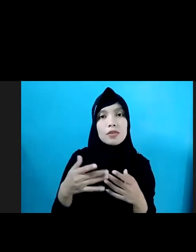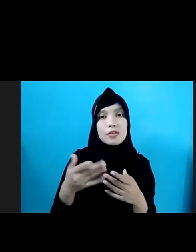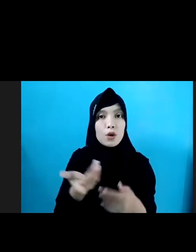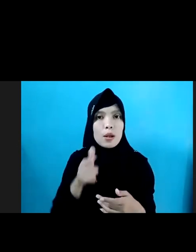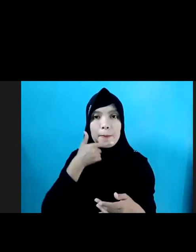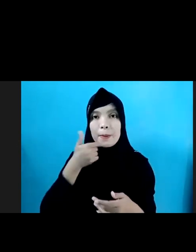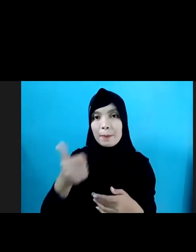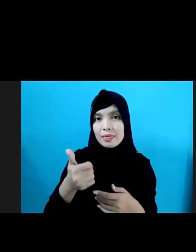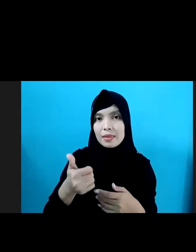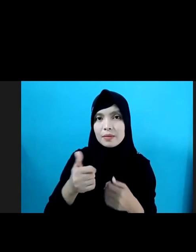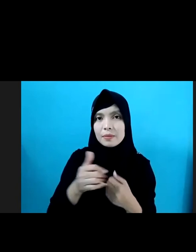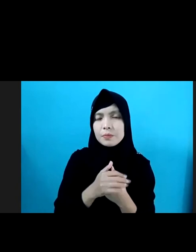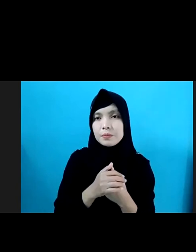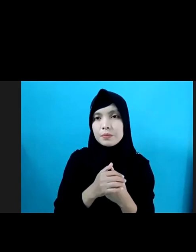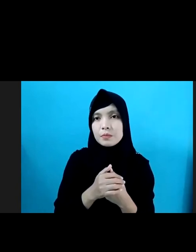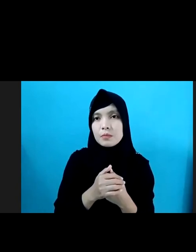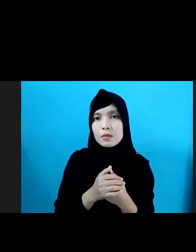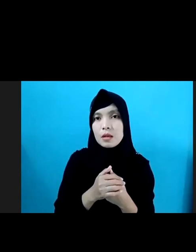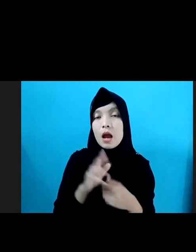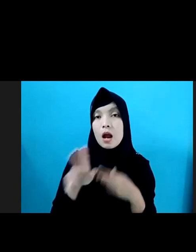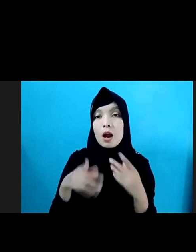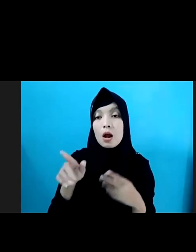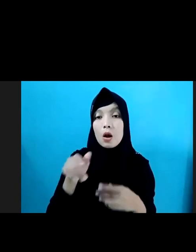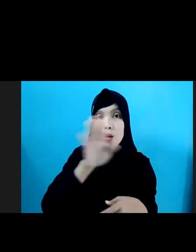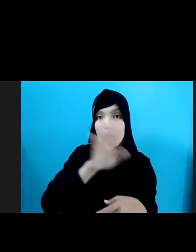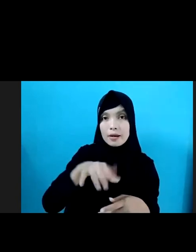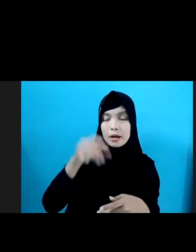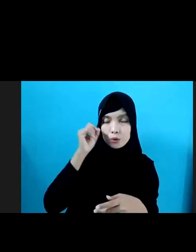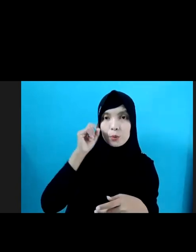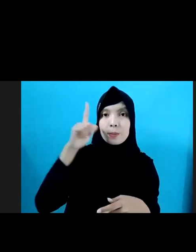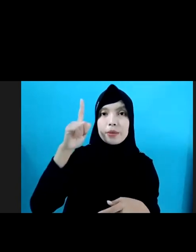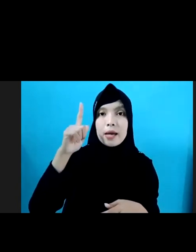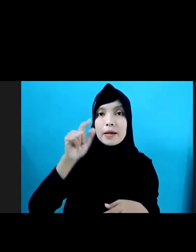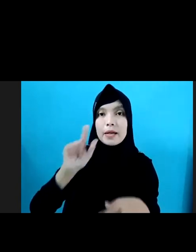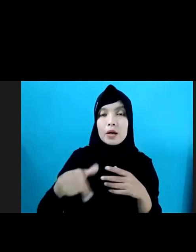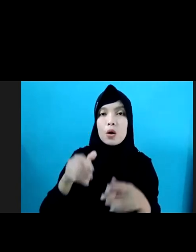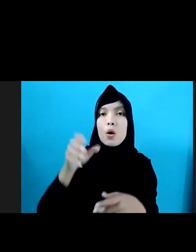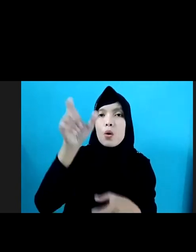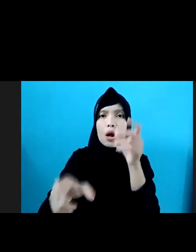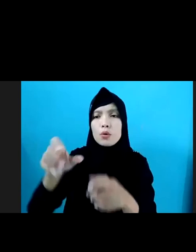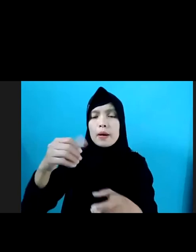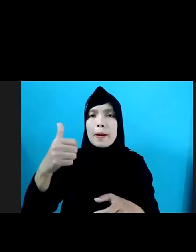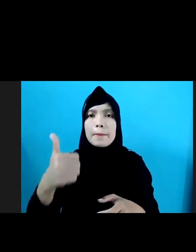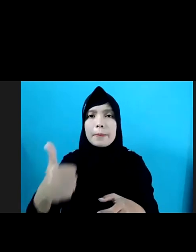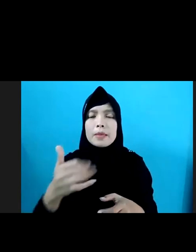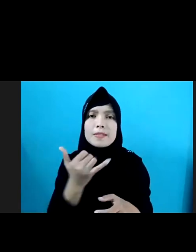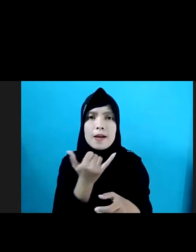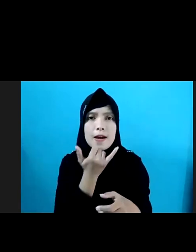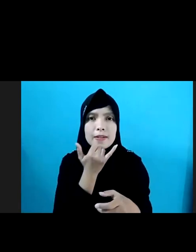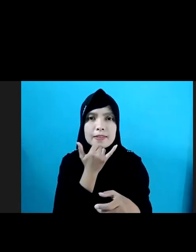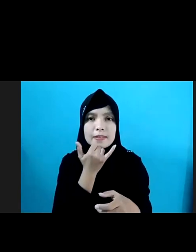Will Misuse Their Images Or Their Information Or Their Identity They Think Very Hard